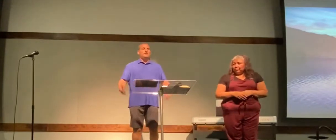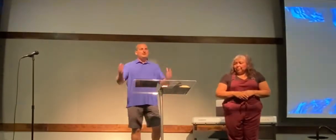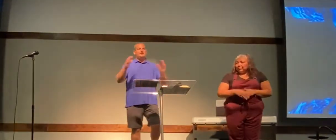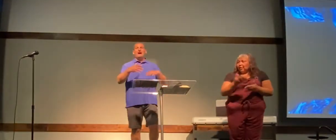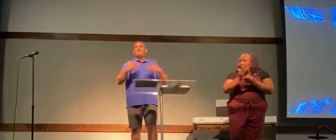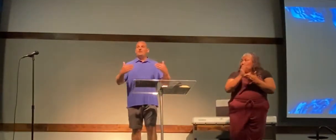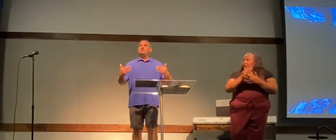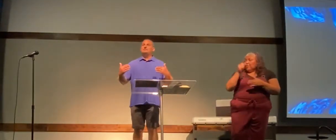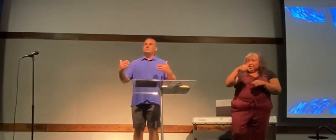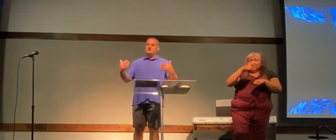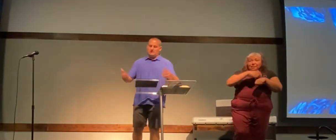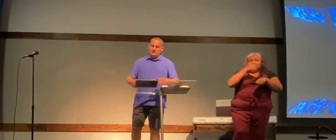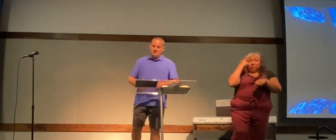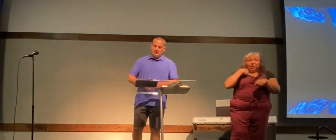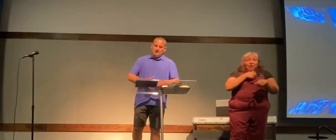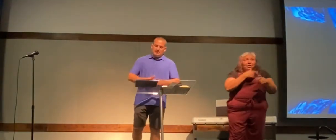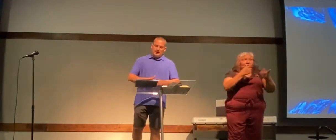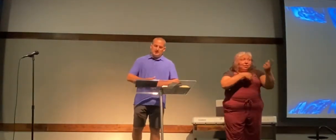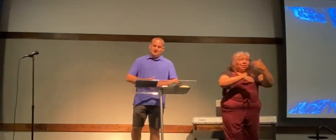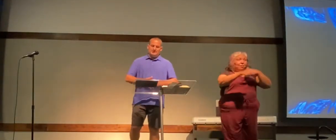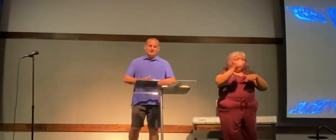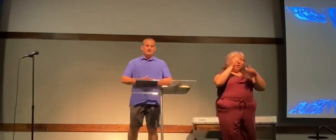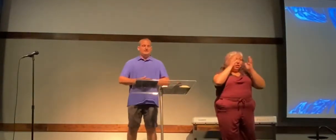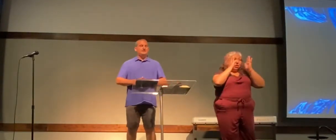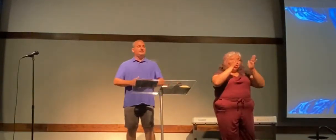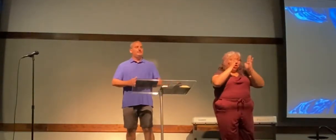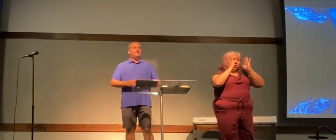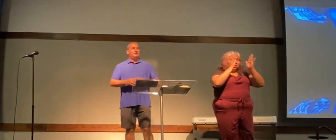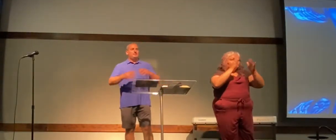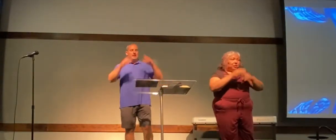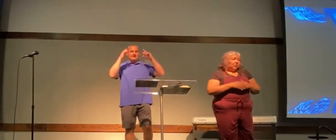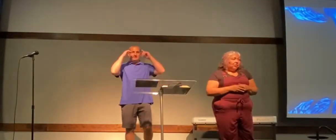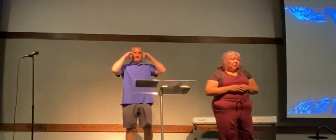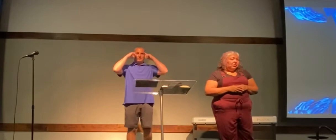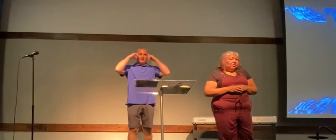Alright? It's time for us to return to consciousness.